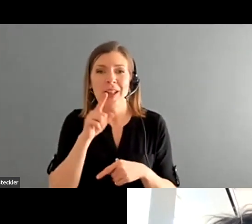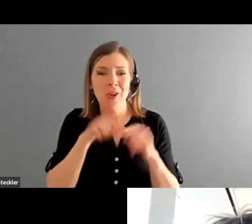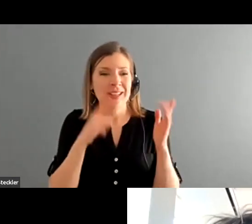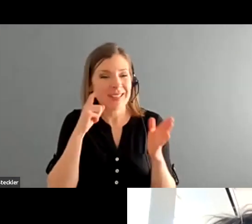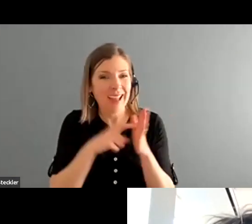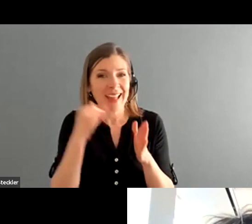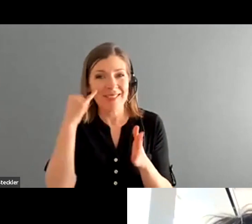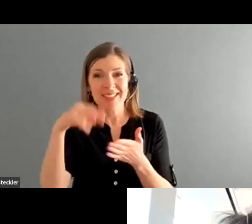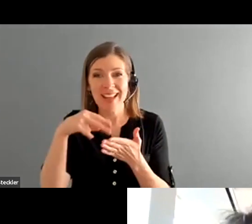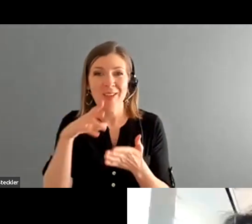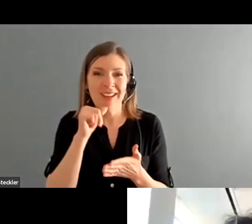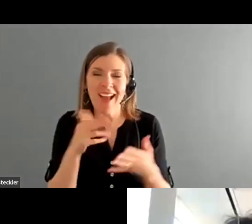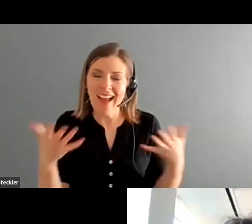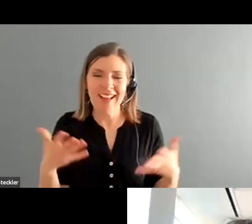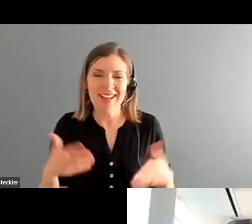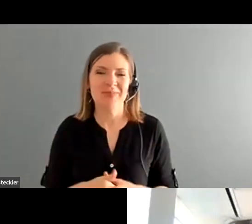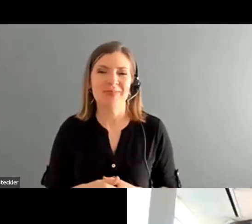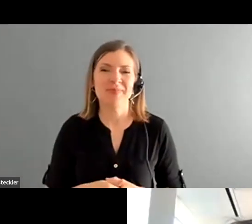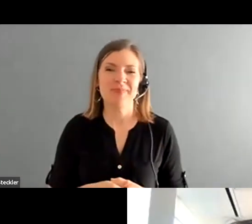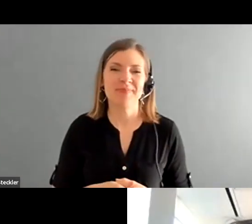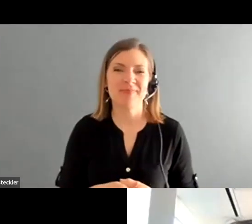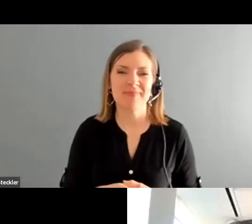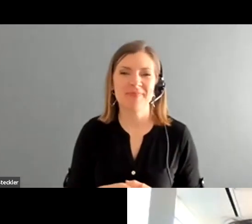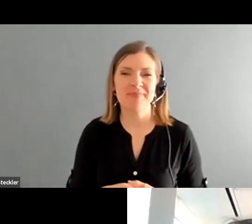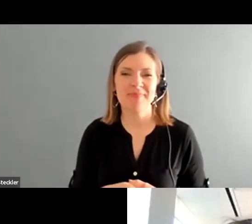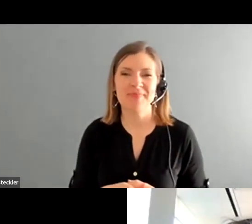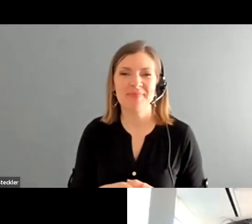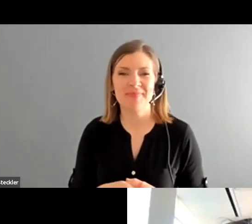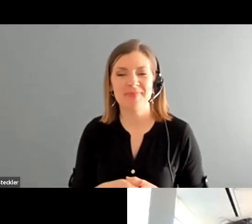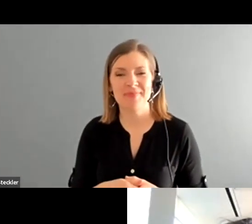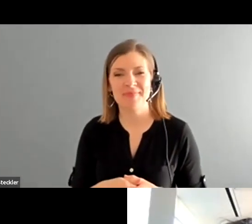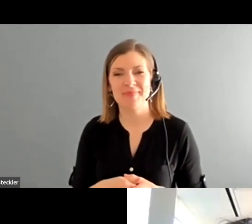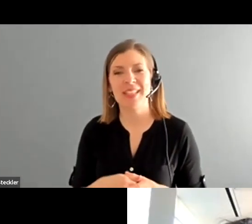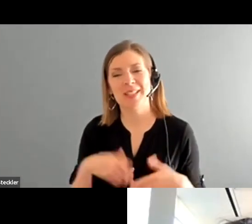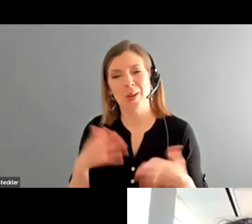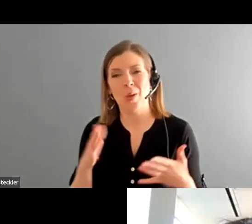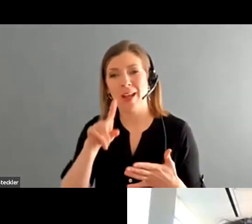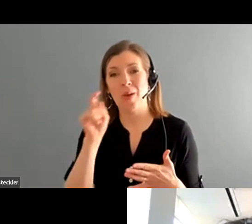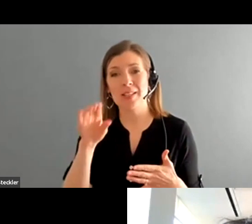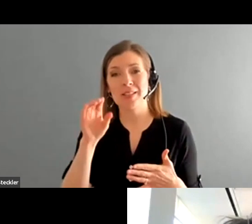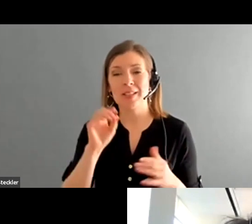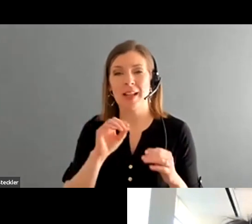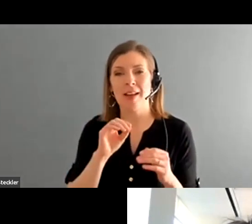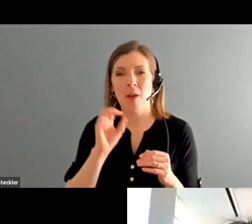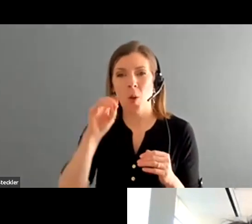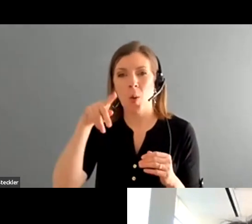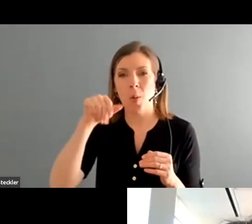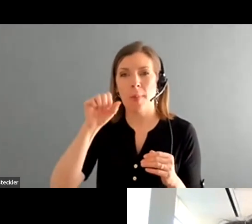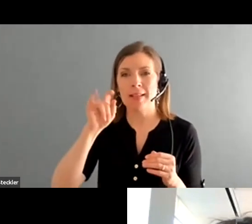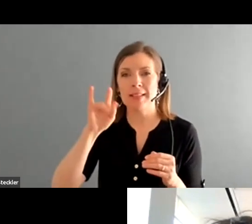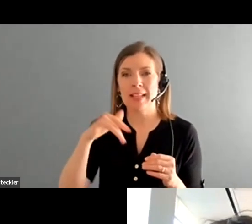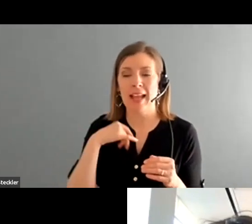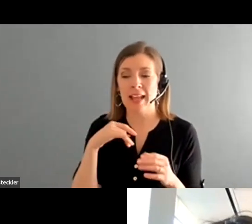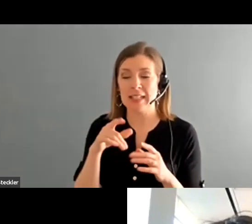tell if they were dancing or walking or maybe just hanging out and swaying. I mean, so that question of the opacity, which I actually, like I said, I take